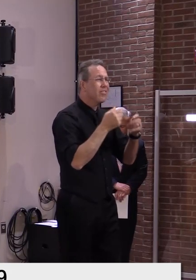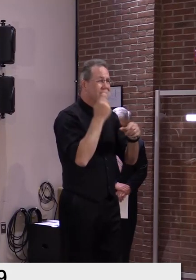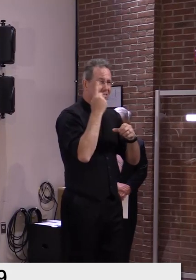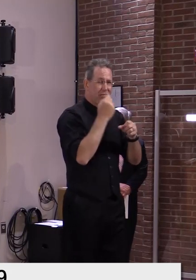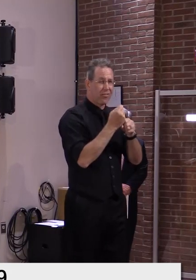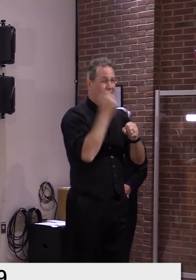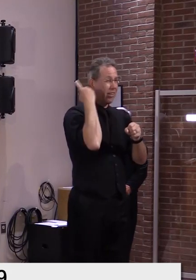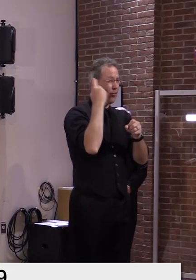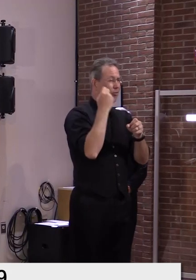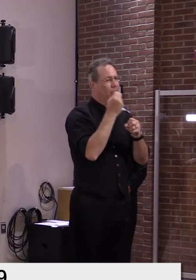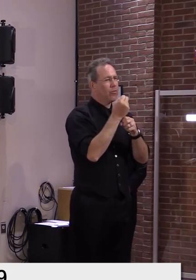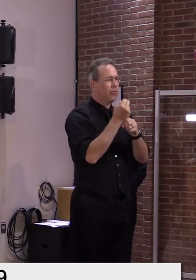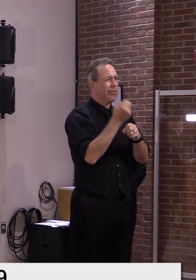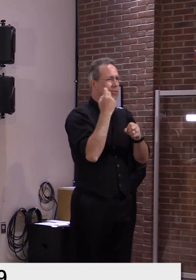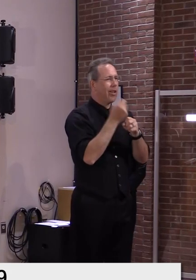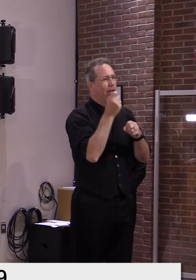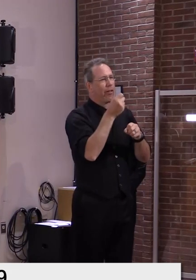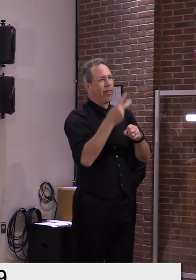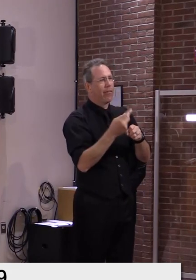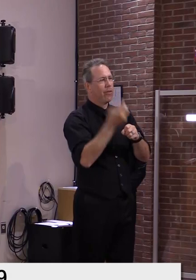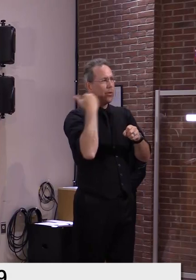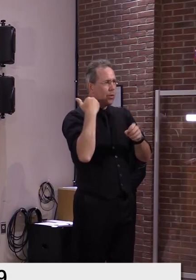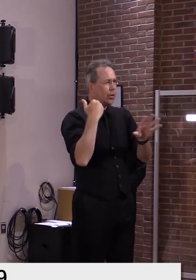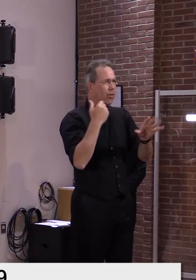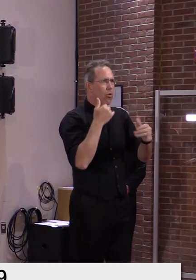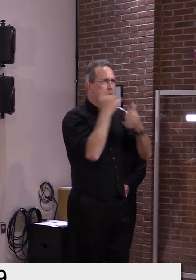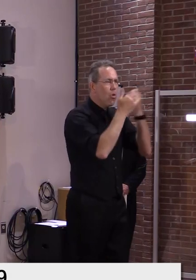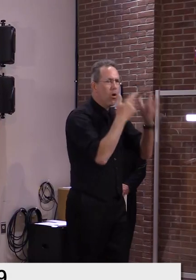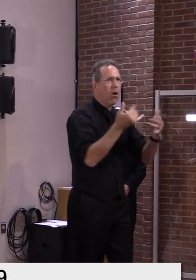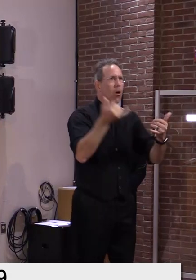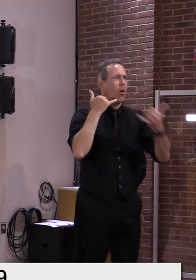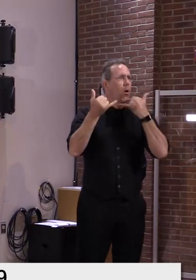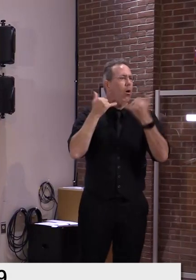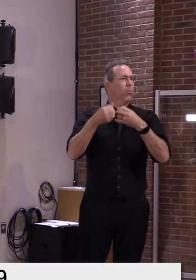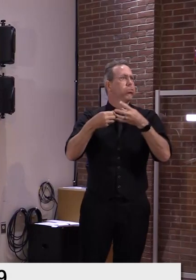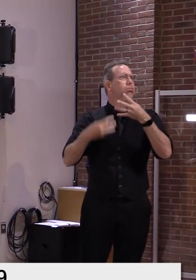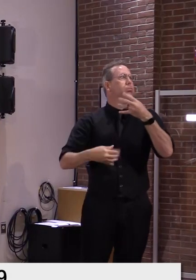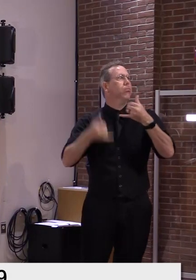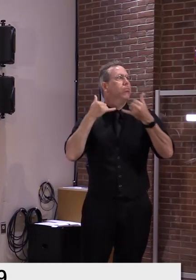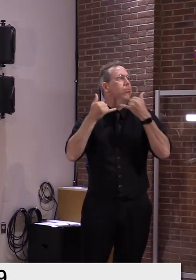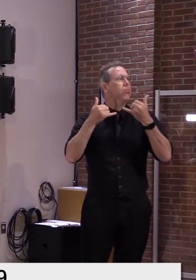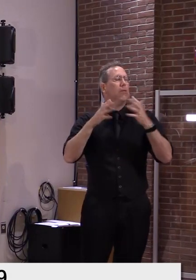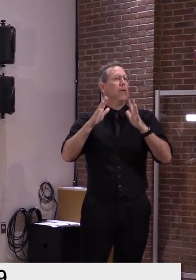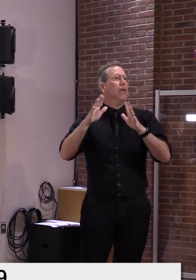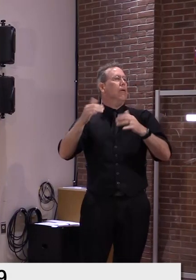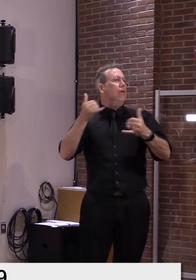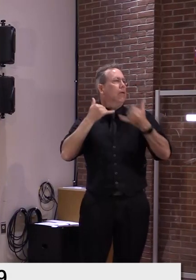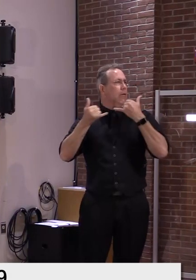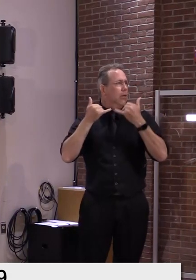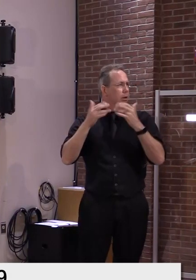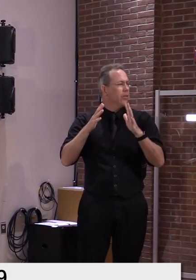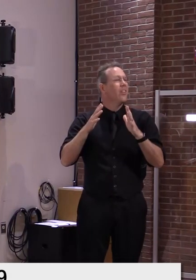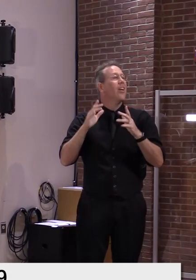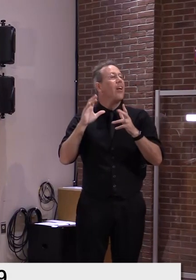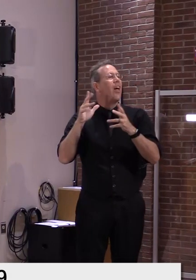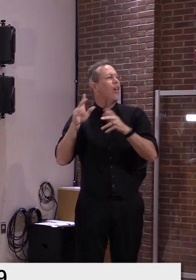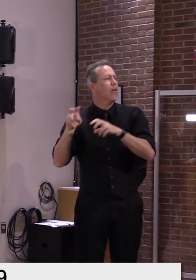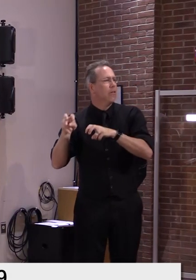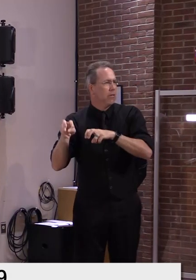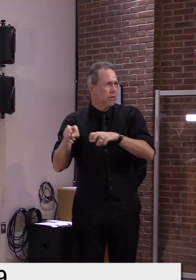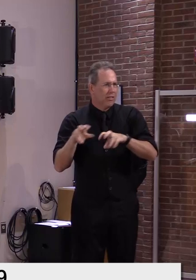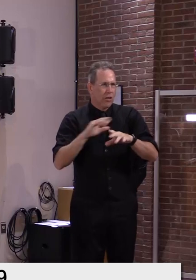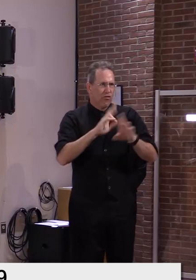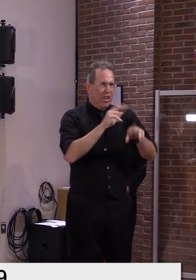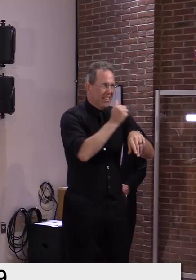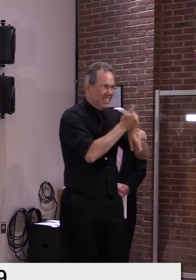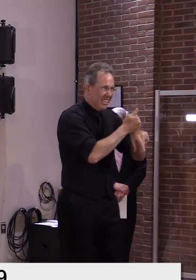center up and running, we didn't need that that designation anymore. So we stopped putting it in place. But there are some of